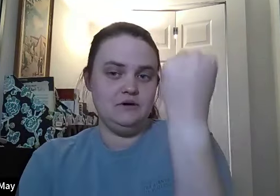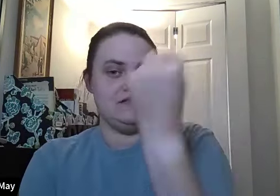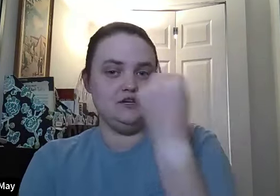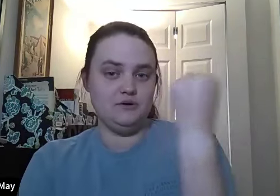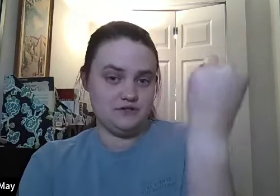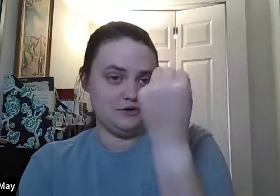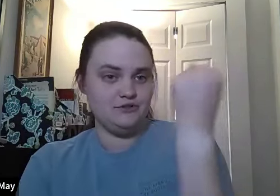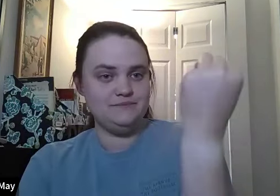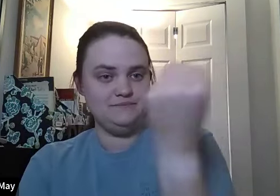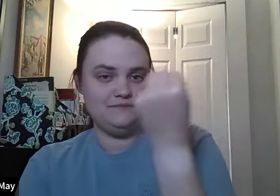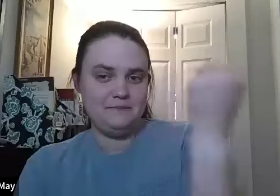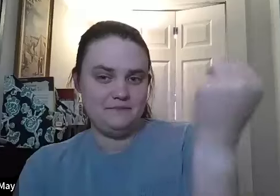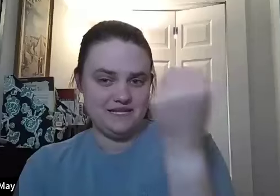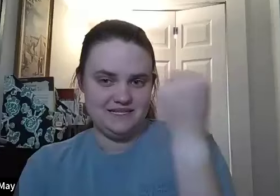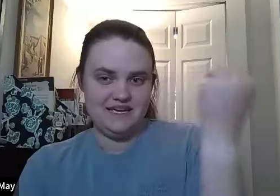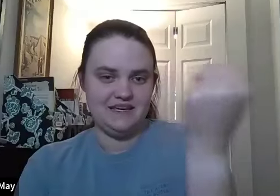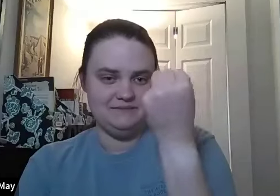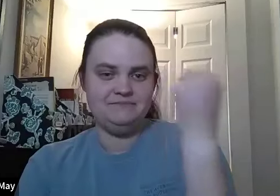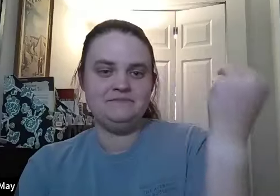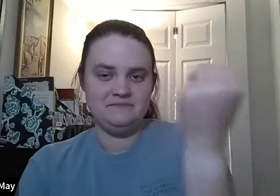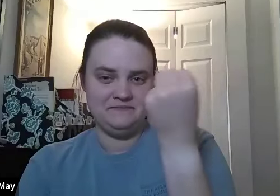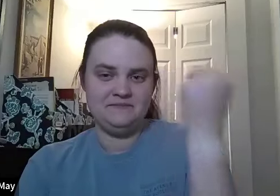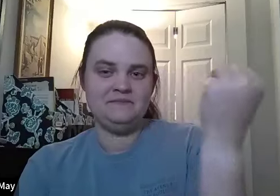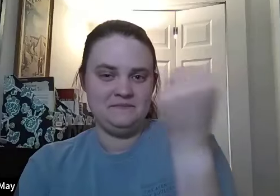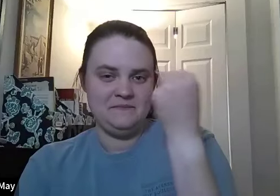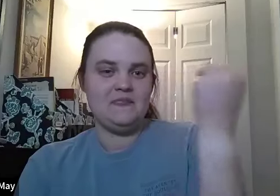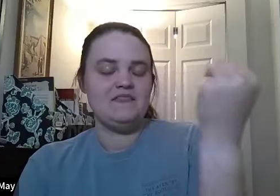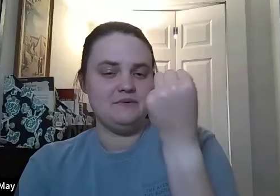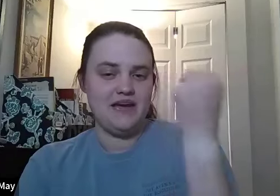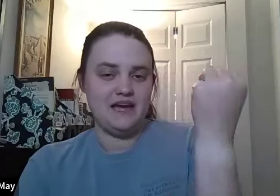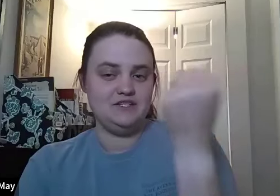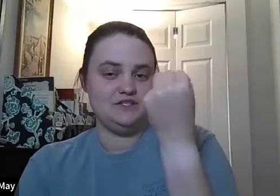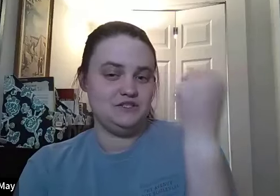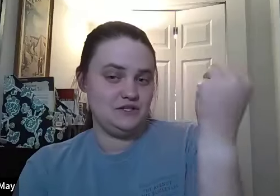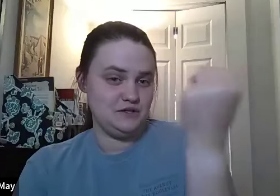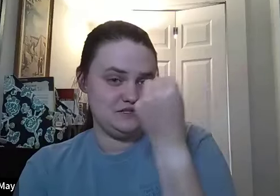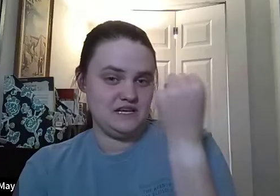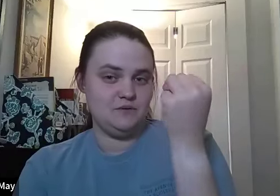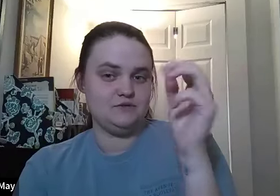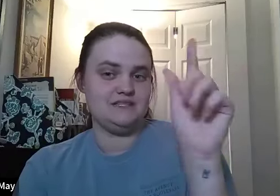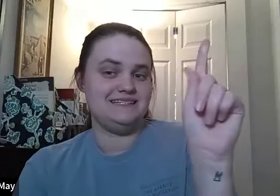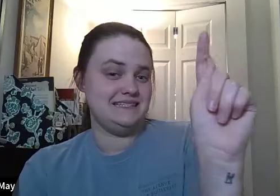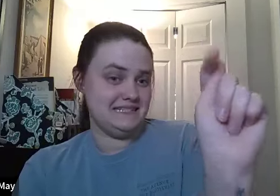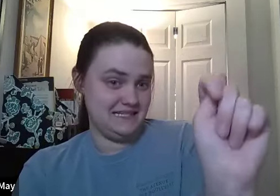and then you go in a circle motion. Monday. Then we had Tuesday, which was a